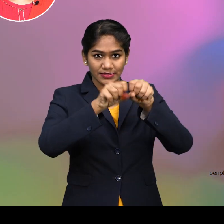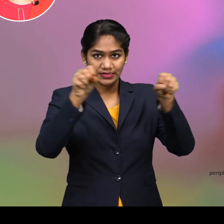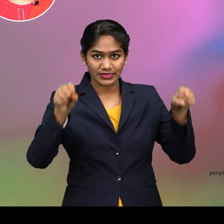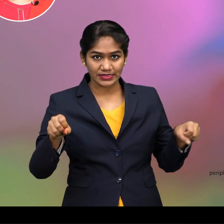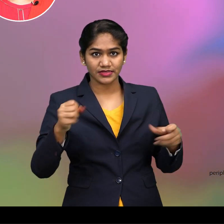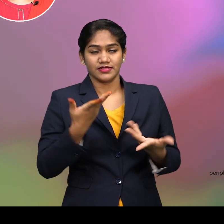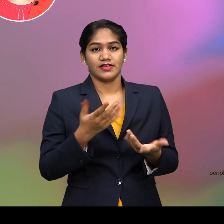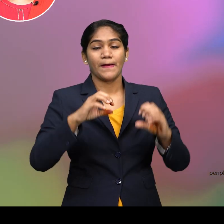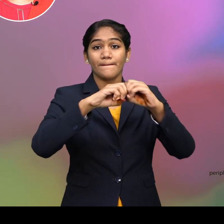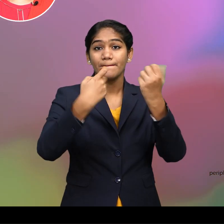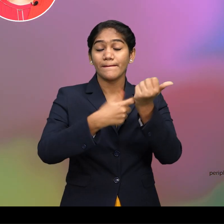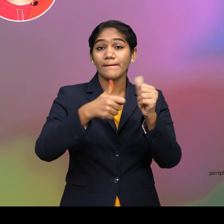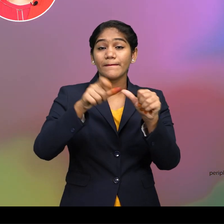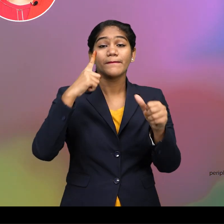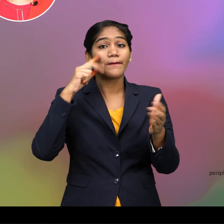brain,